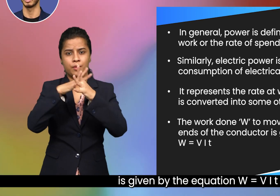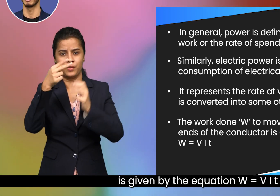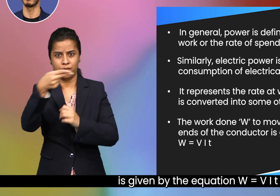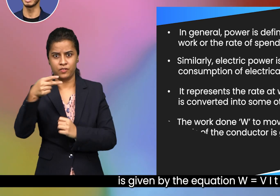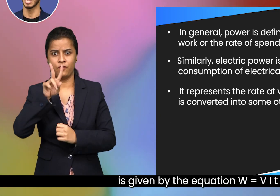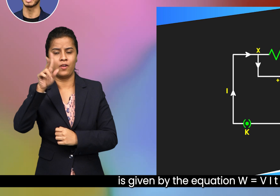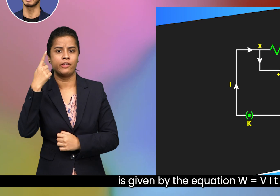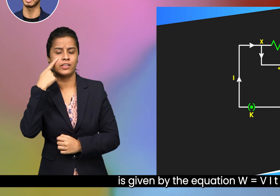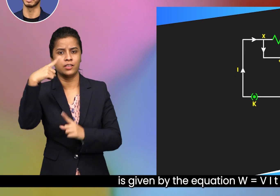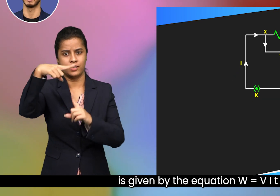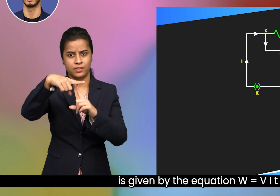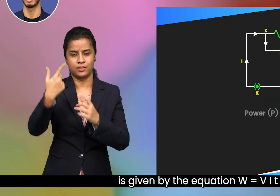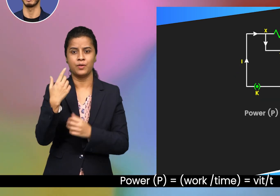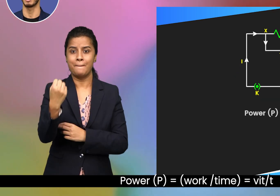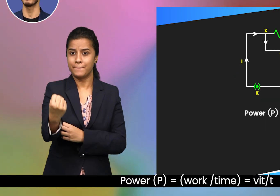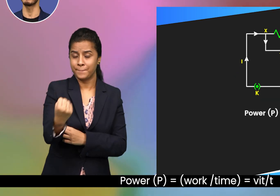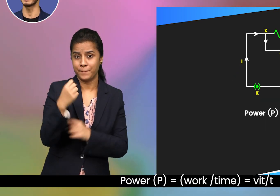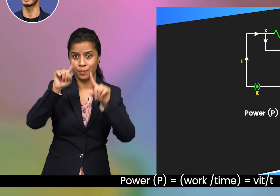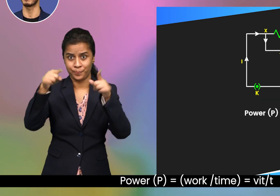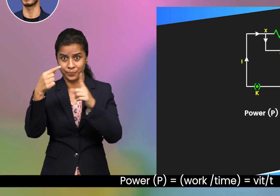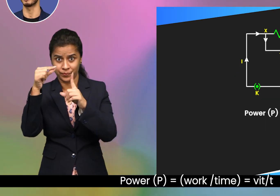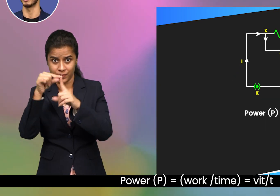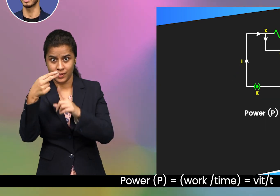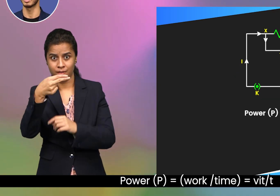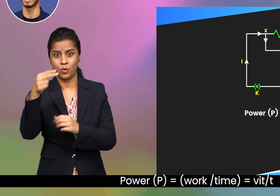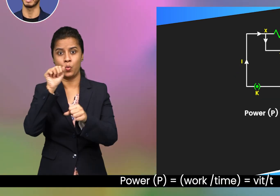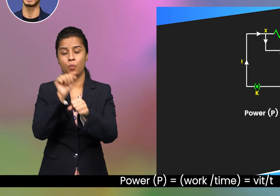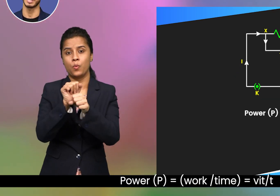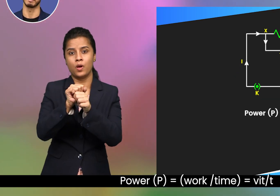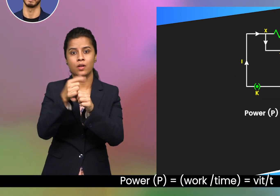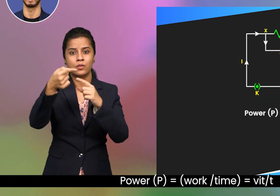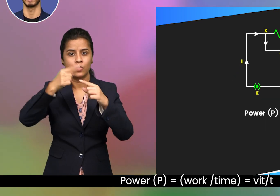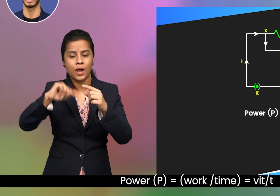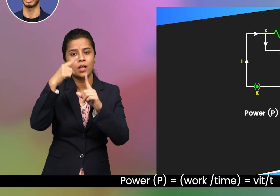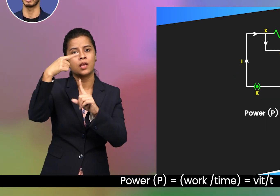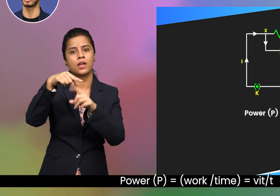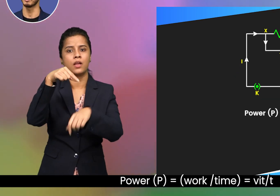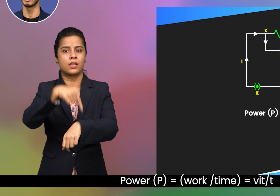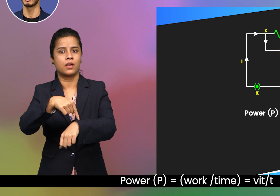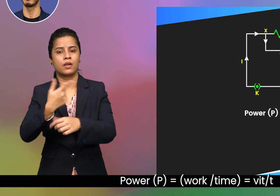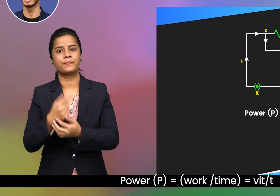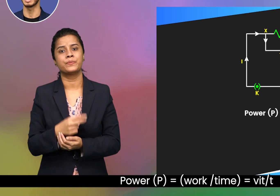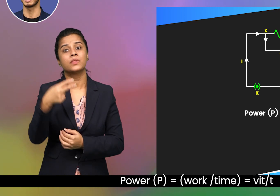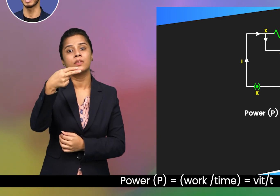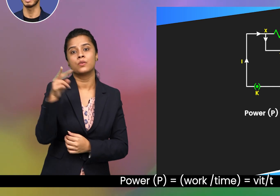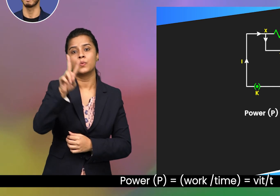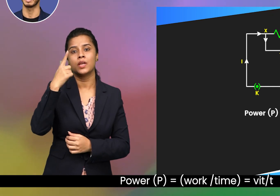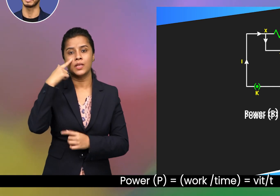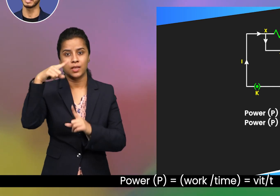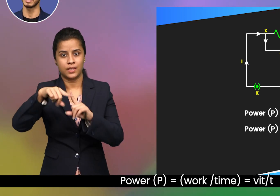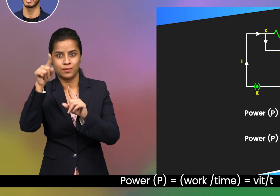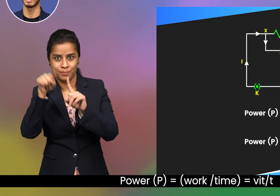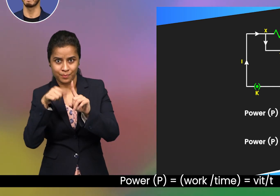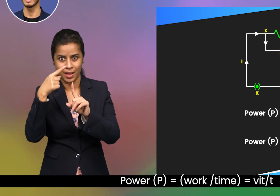to VIT, where power P equals to work by time equals to VIT